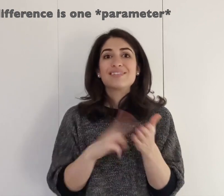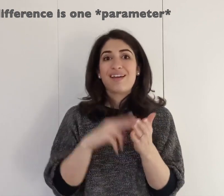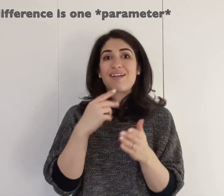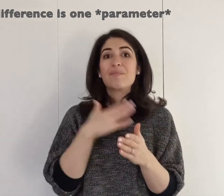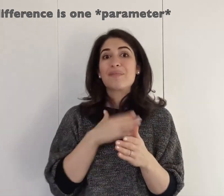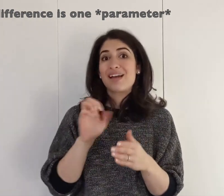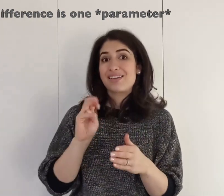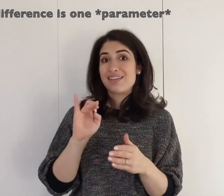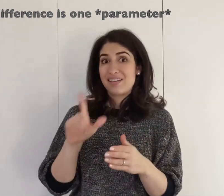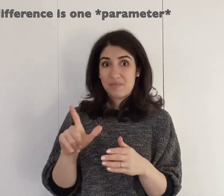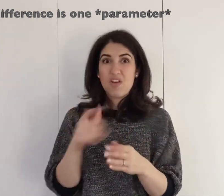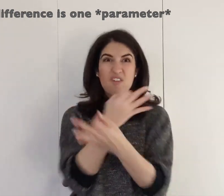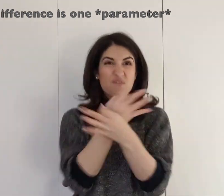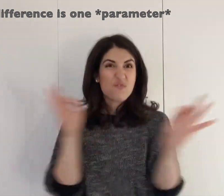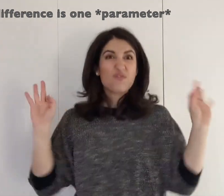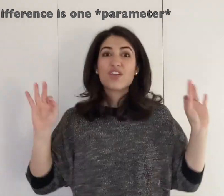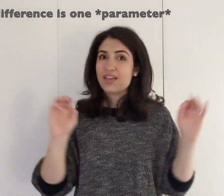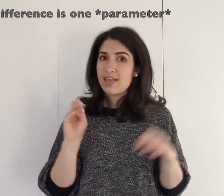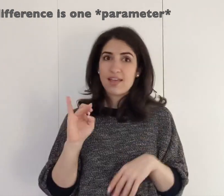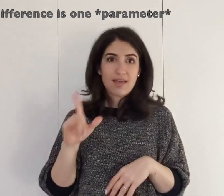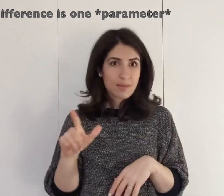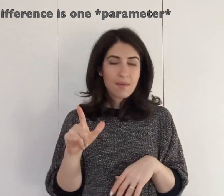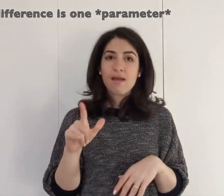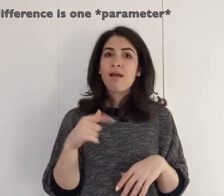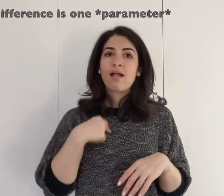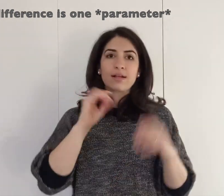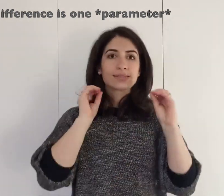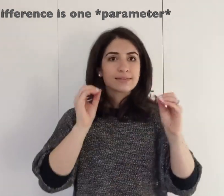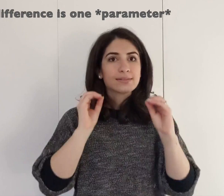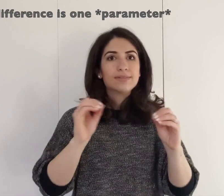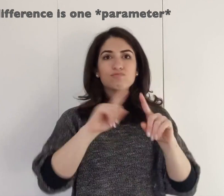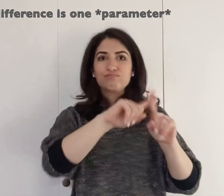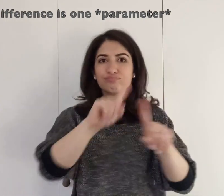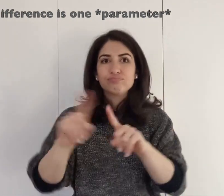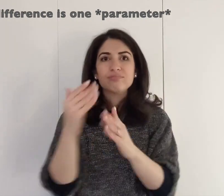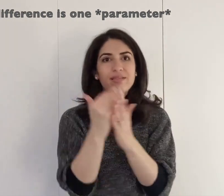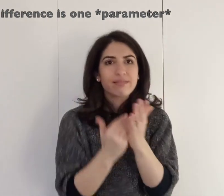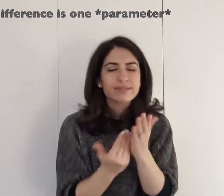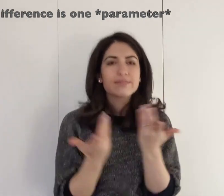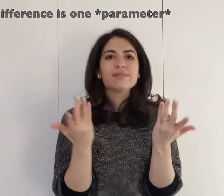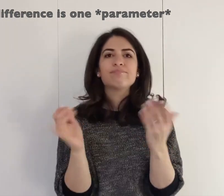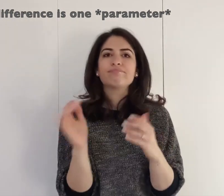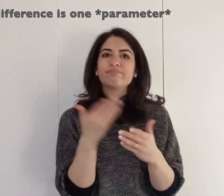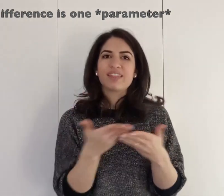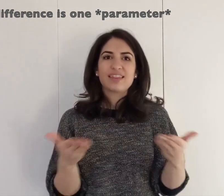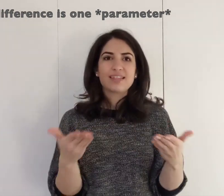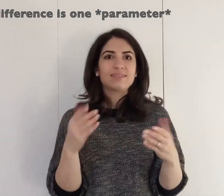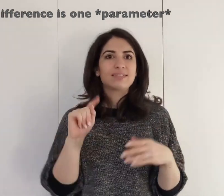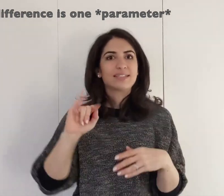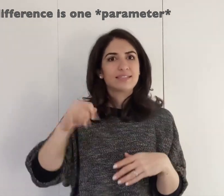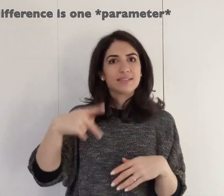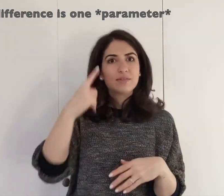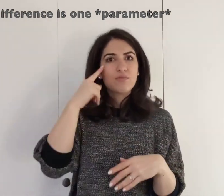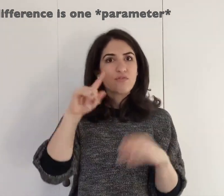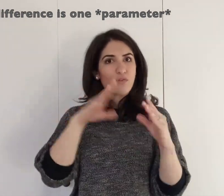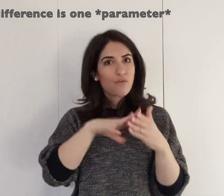you can sign up for my email. It's free email newsletter, and I teach the different lessons and things, tips